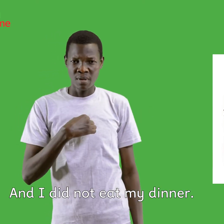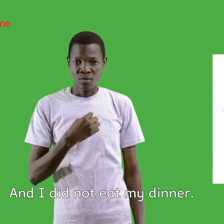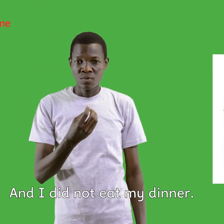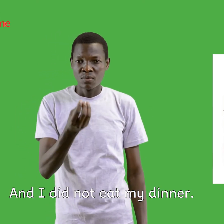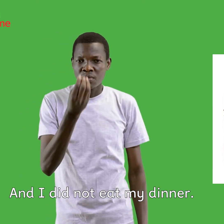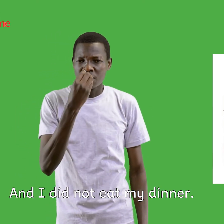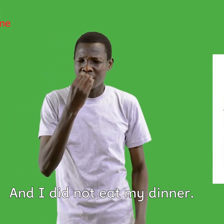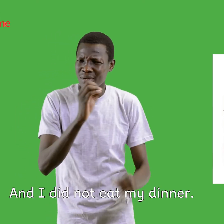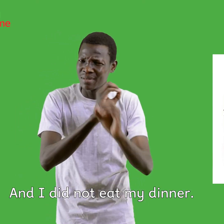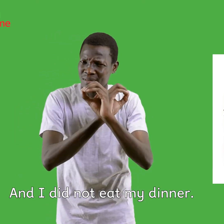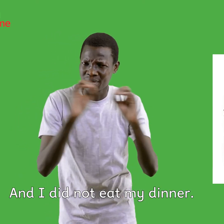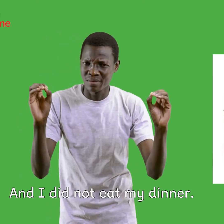and I did not eat my dinner.